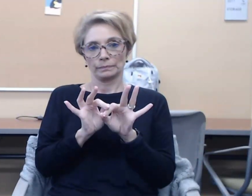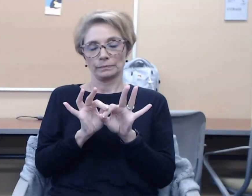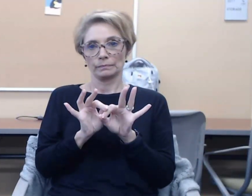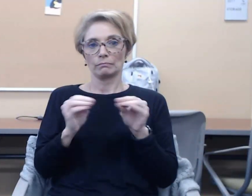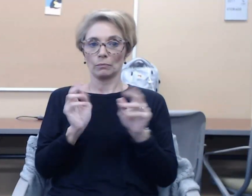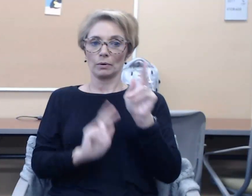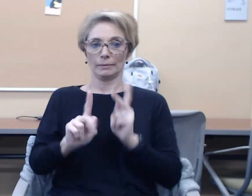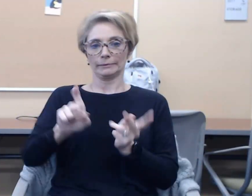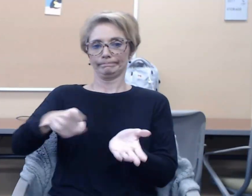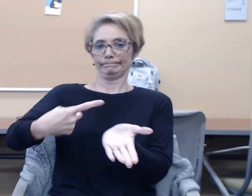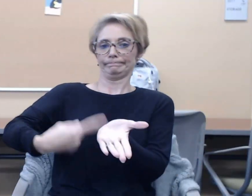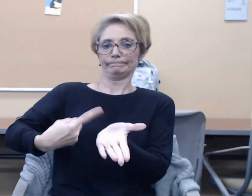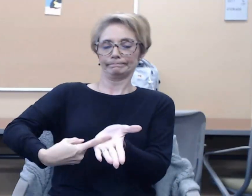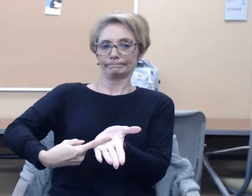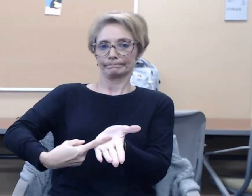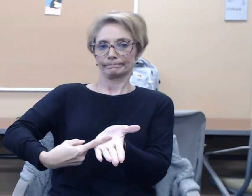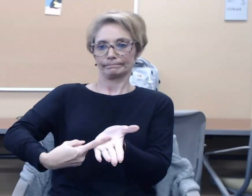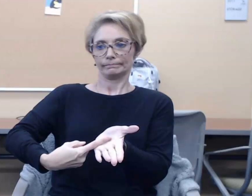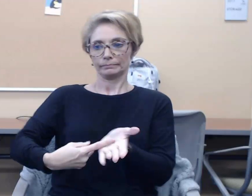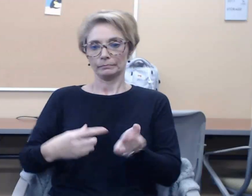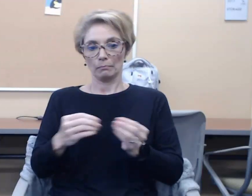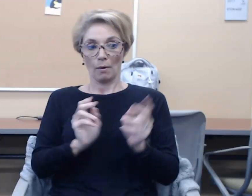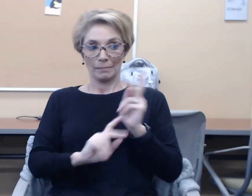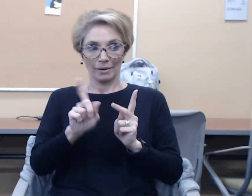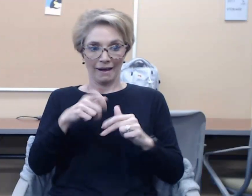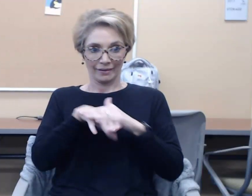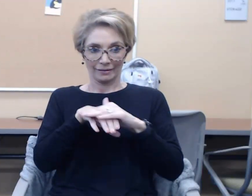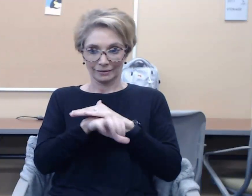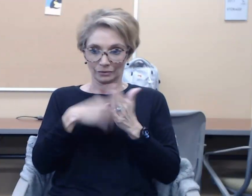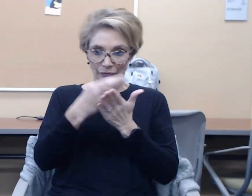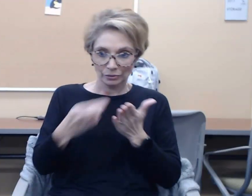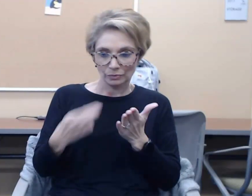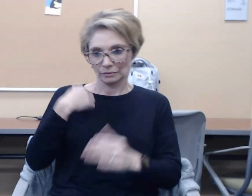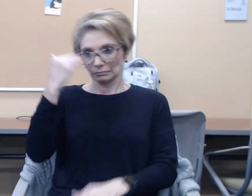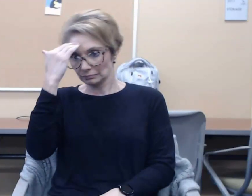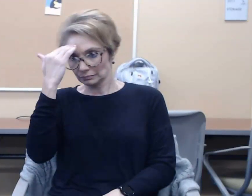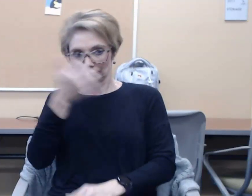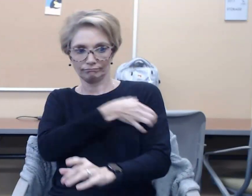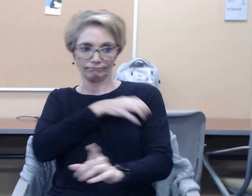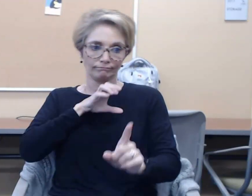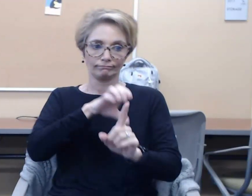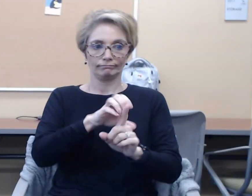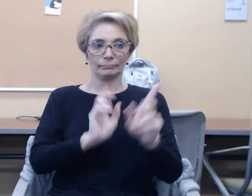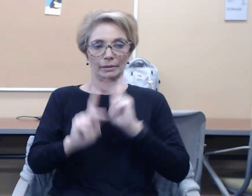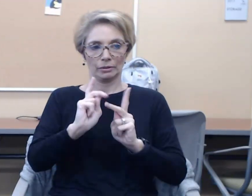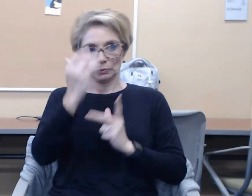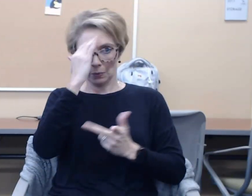discussing. More people need to have resources on, knowledge on, and empower people to deal with it and confront it head